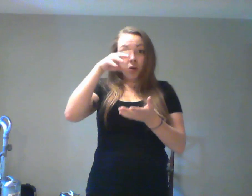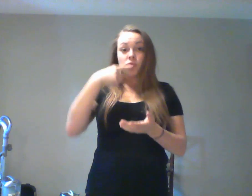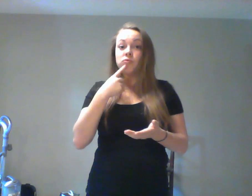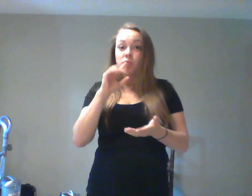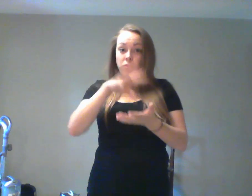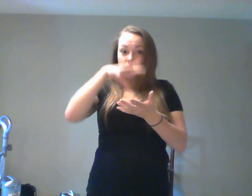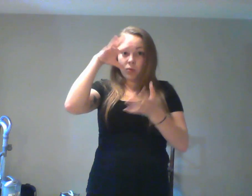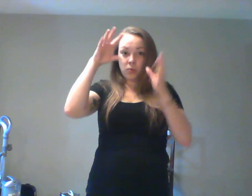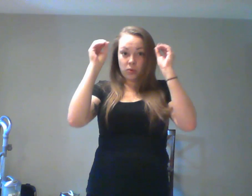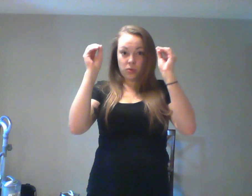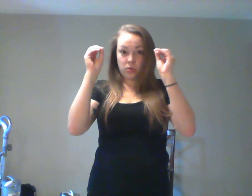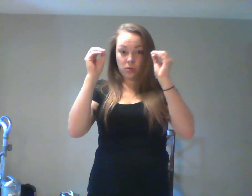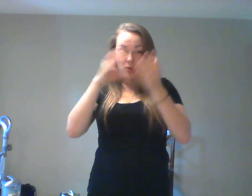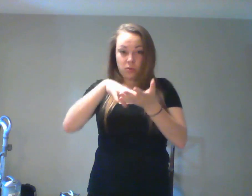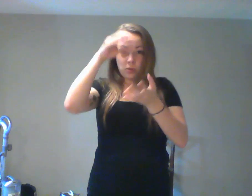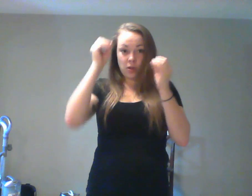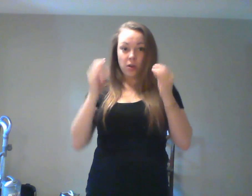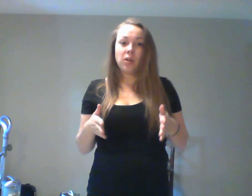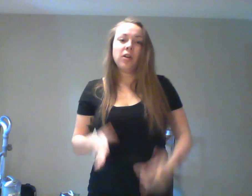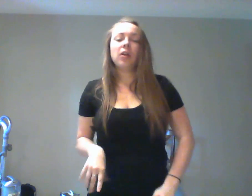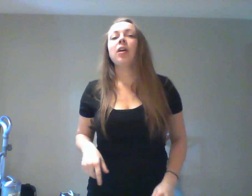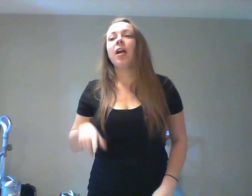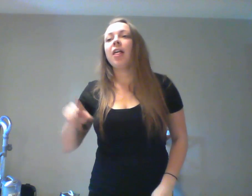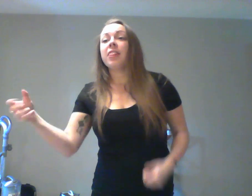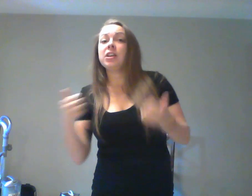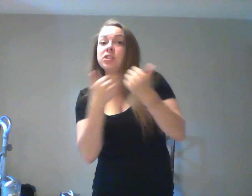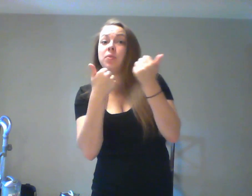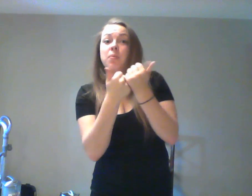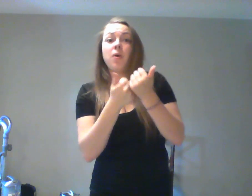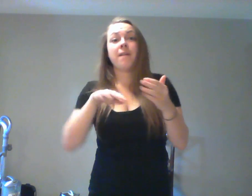can defend it just like an attorney could defend you too. So, here we go.